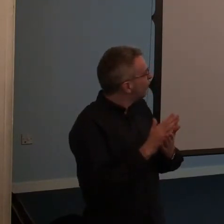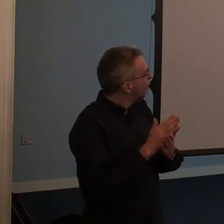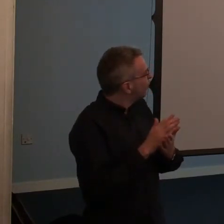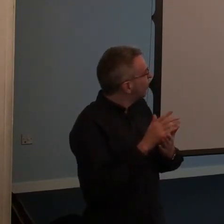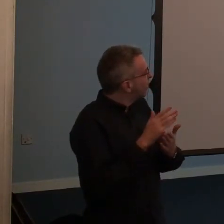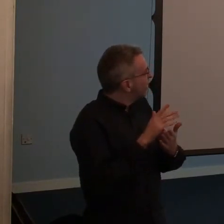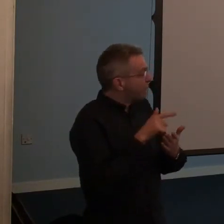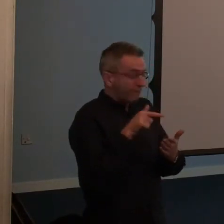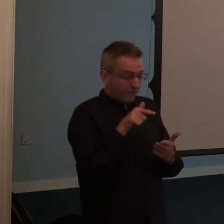shift.